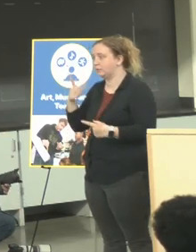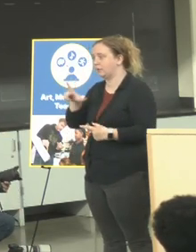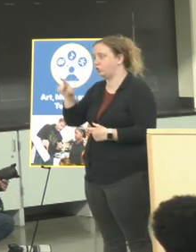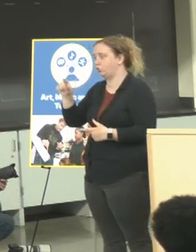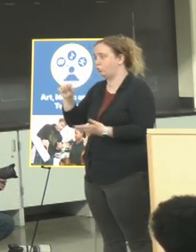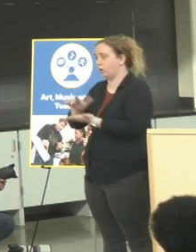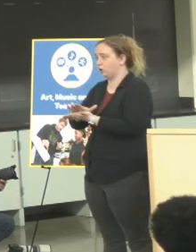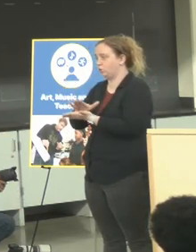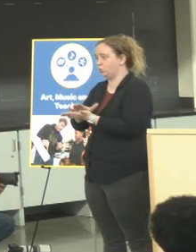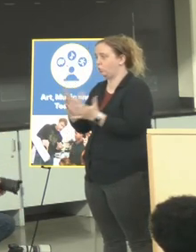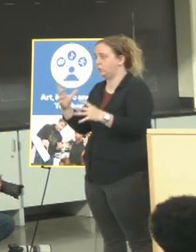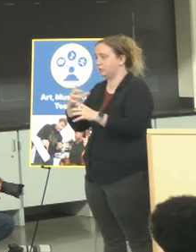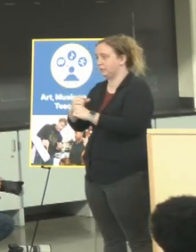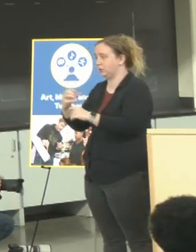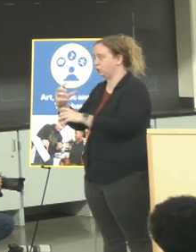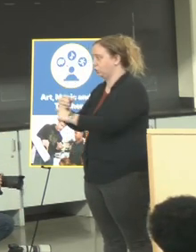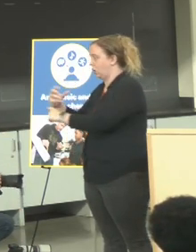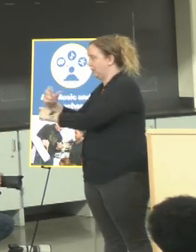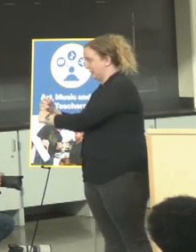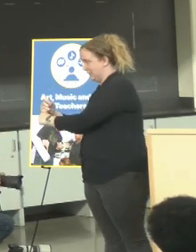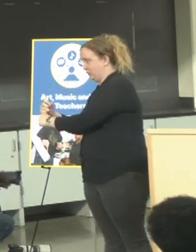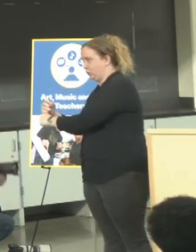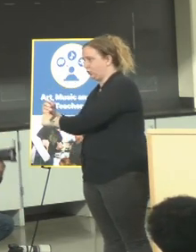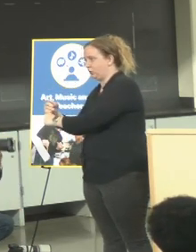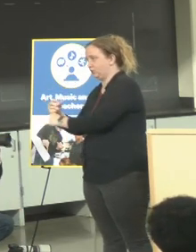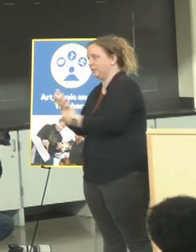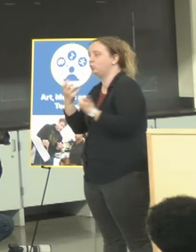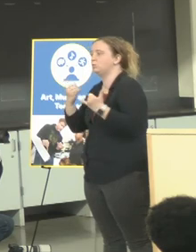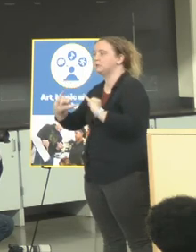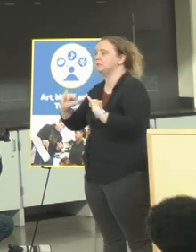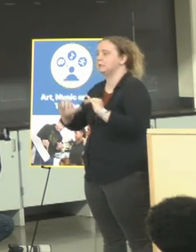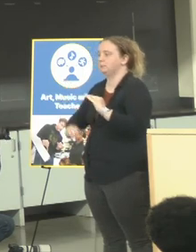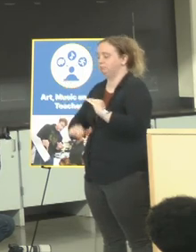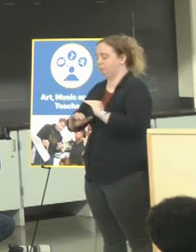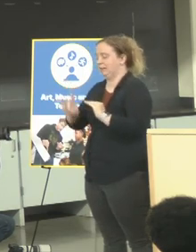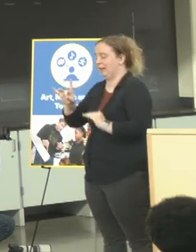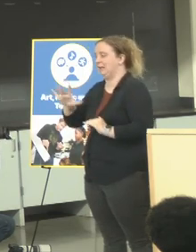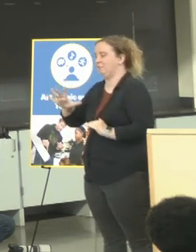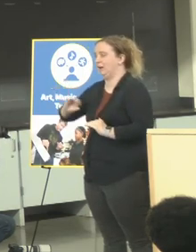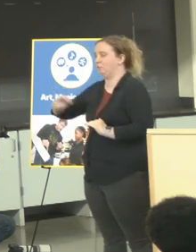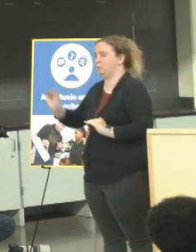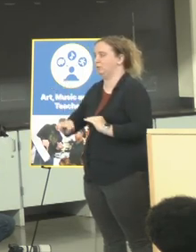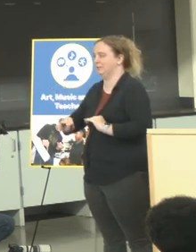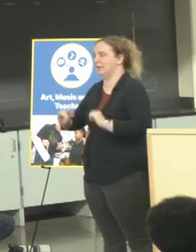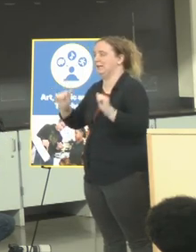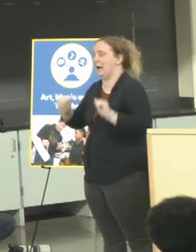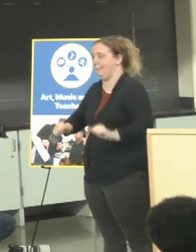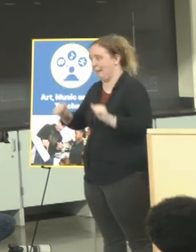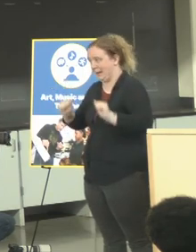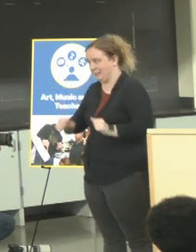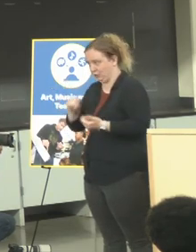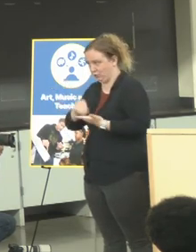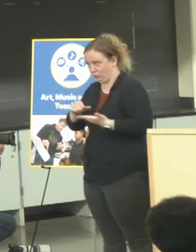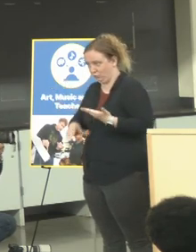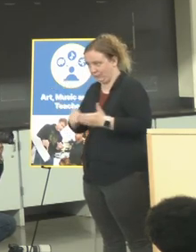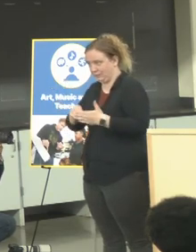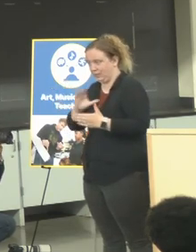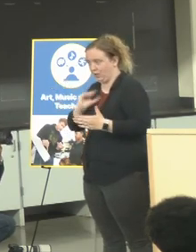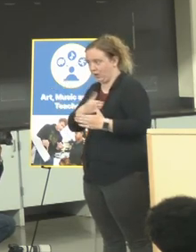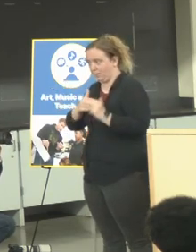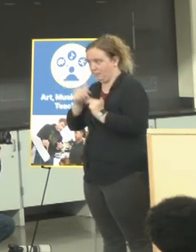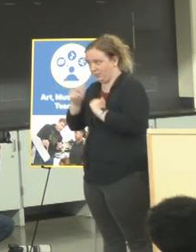elementary level, we'll still be only using 85% of the capacity of our buildings. So we can accommodate a lot of growth if